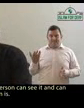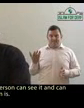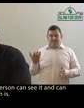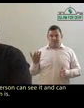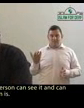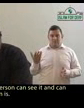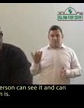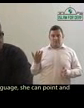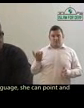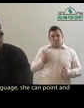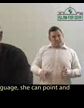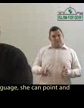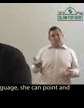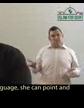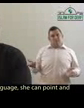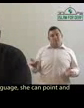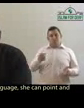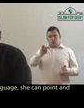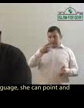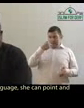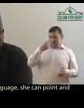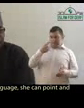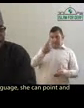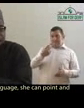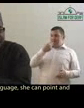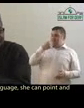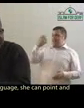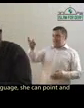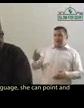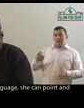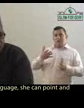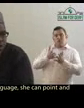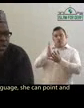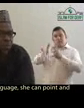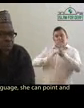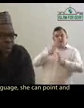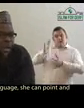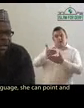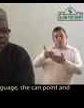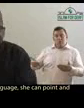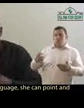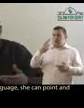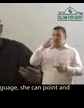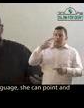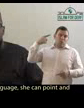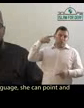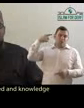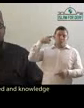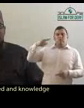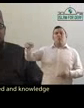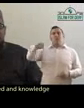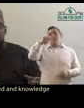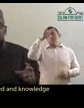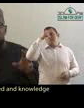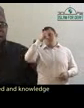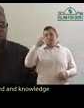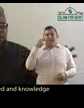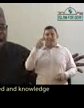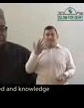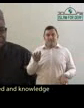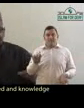her situation is. She can tell them by sign language, she can point, and the person will know.